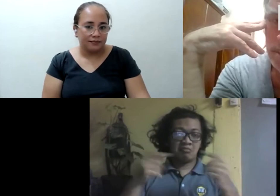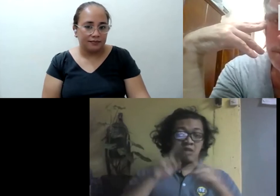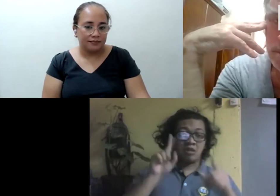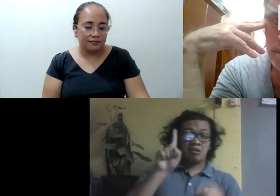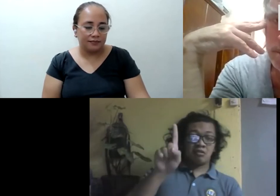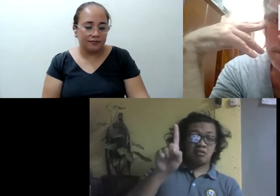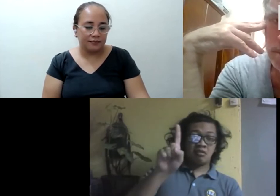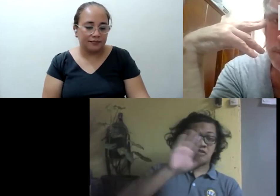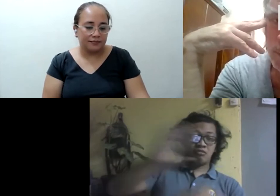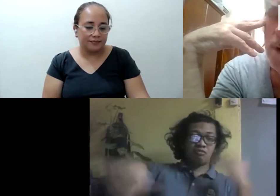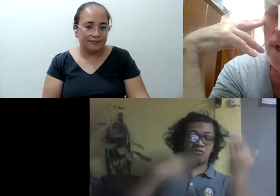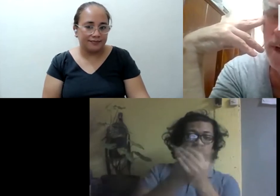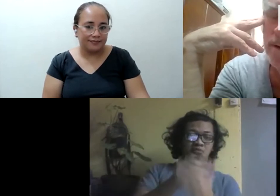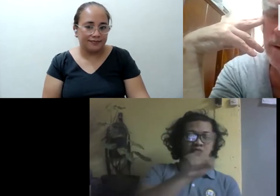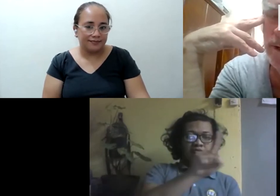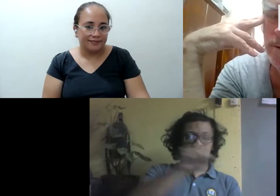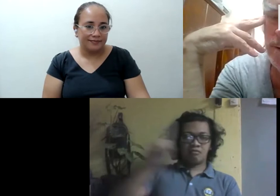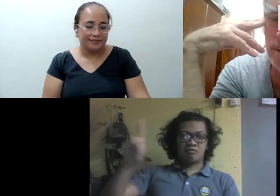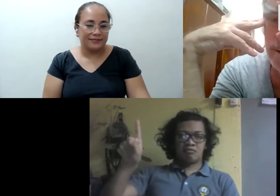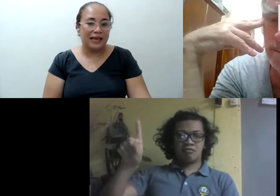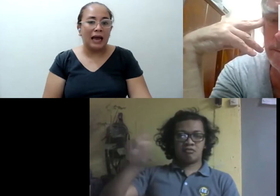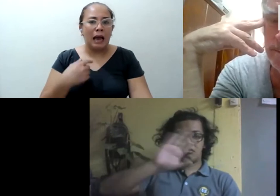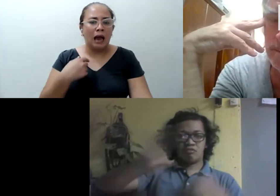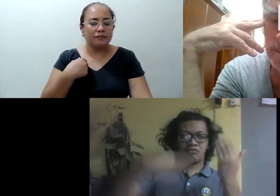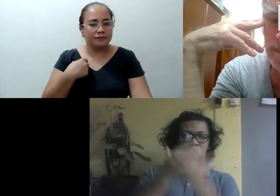that. Well, For I think this, you need to.